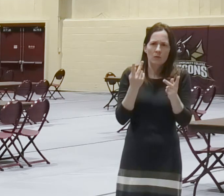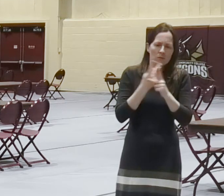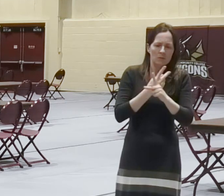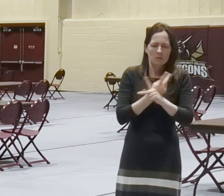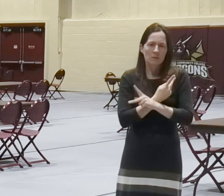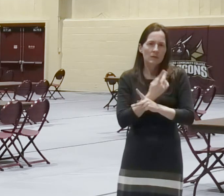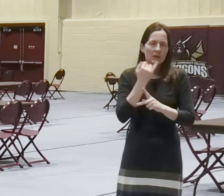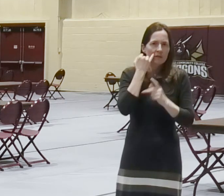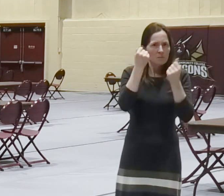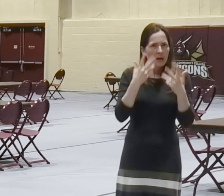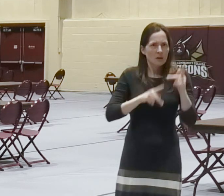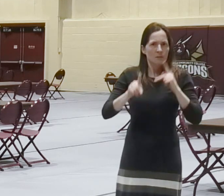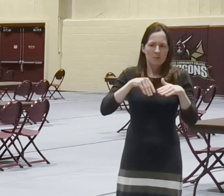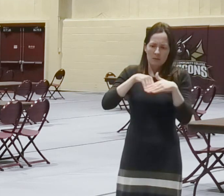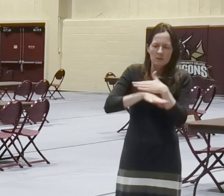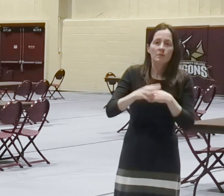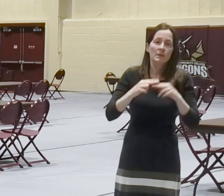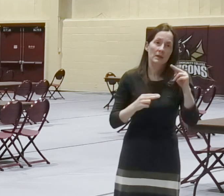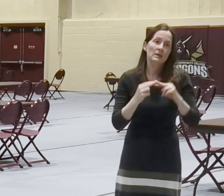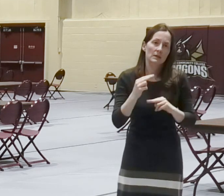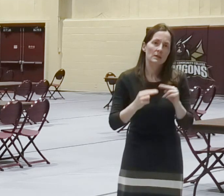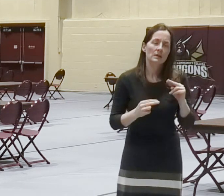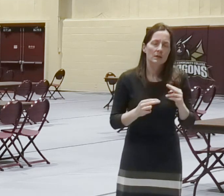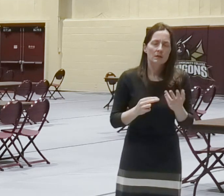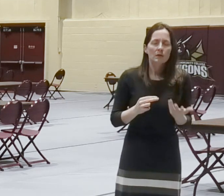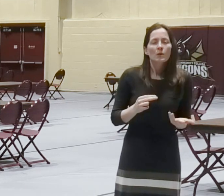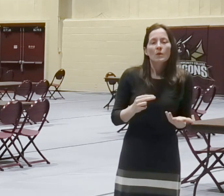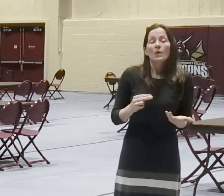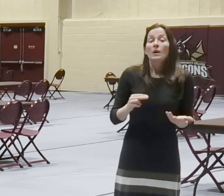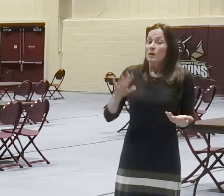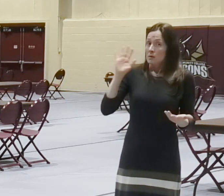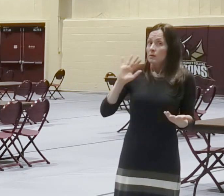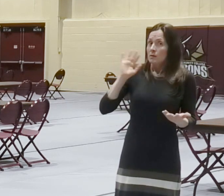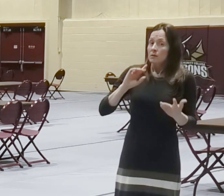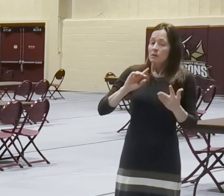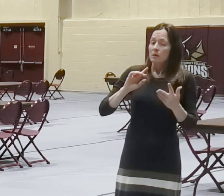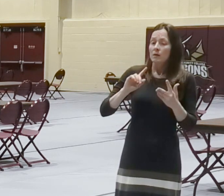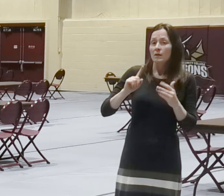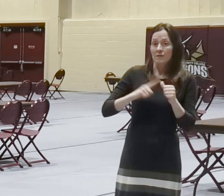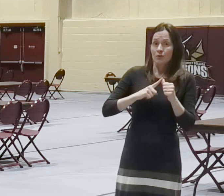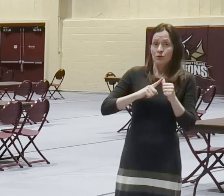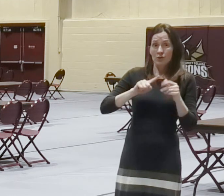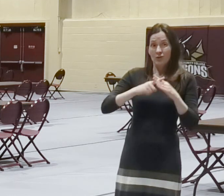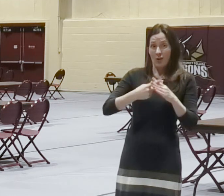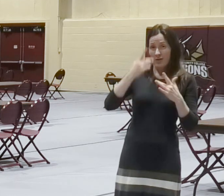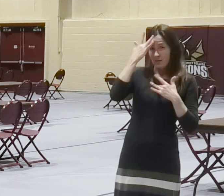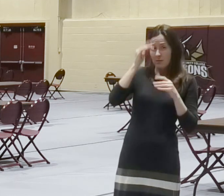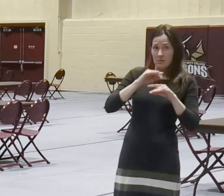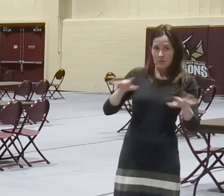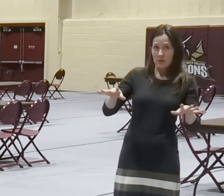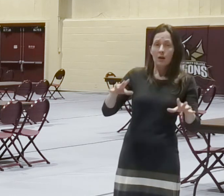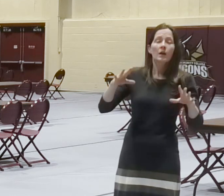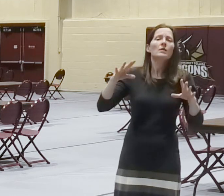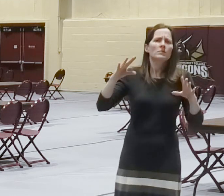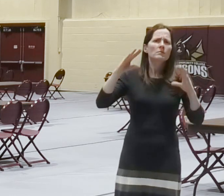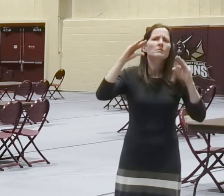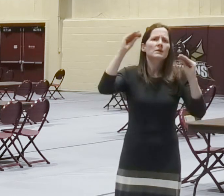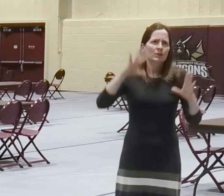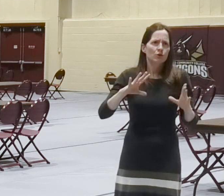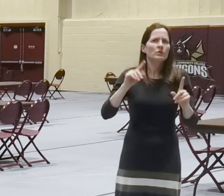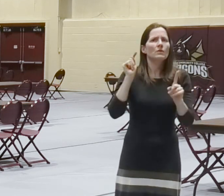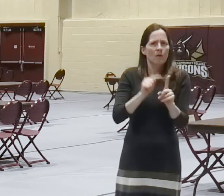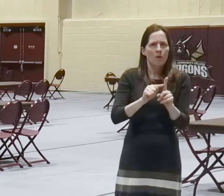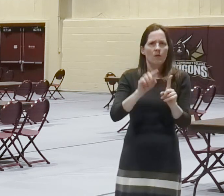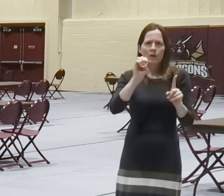I have continued to reiterate since the start of this pandemic that educators are essential employees. I am pleased and grateful